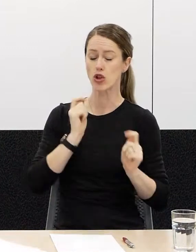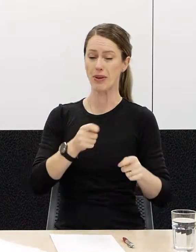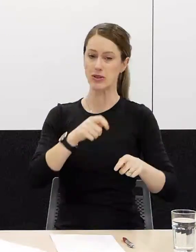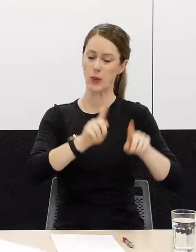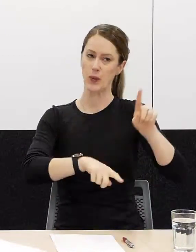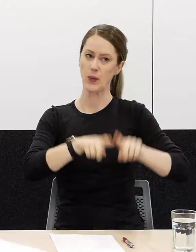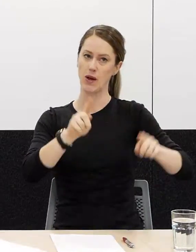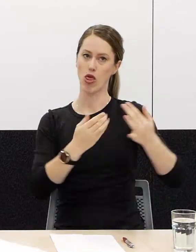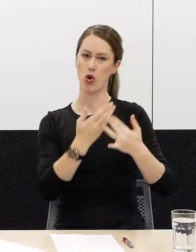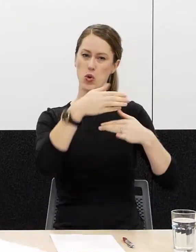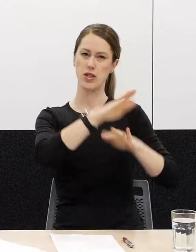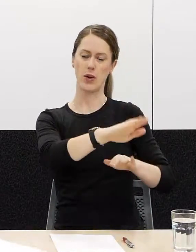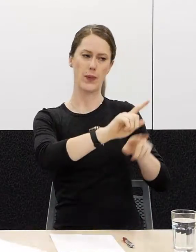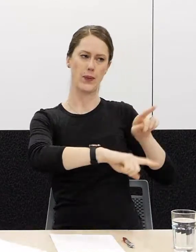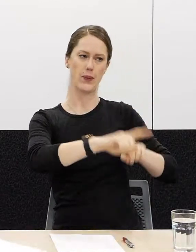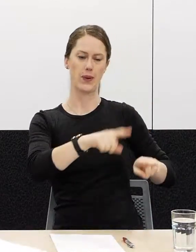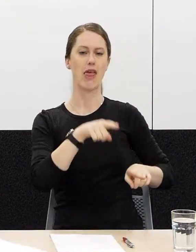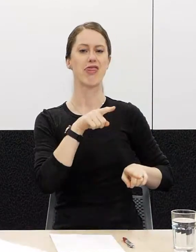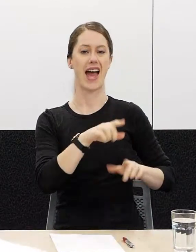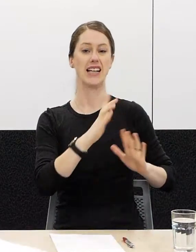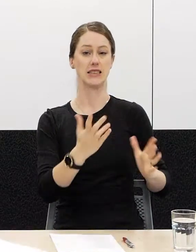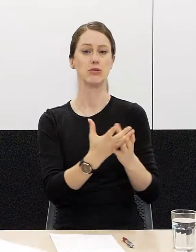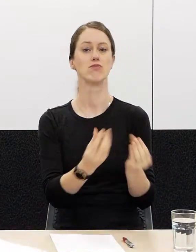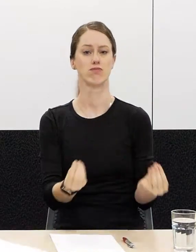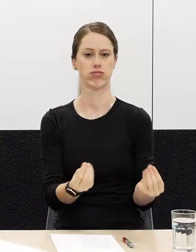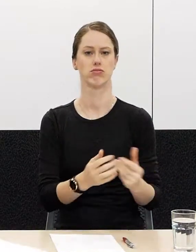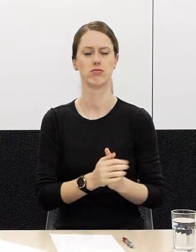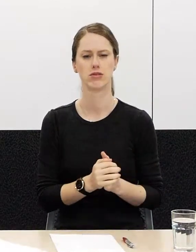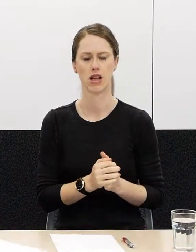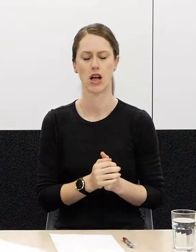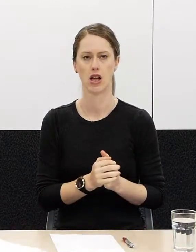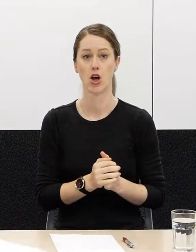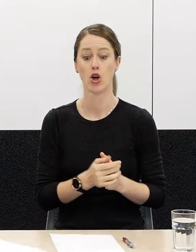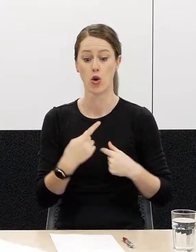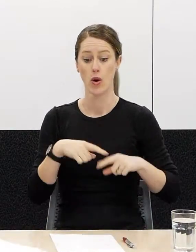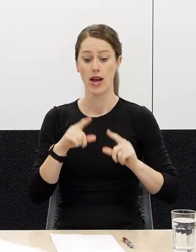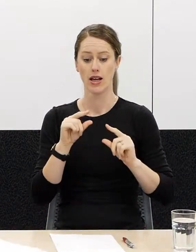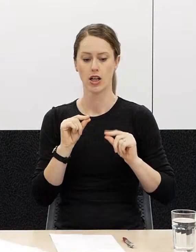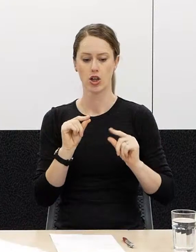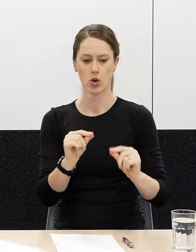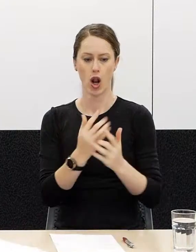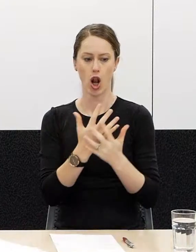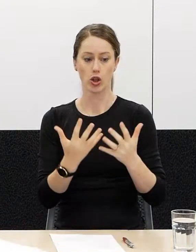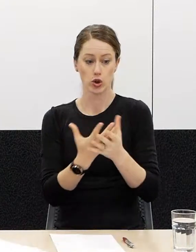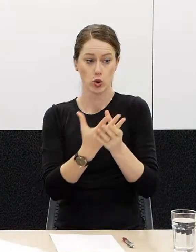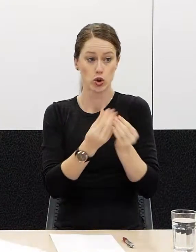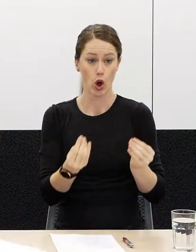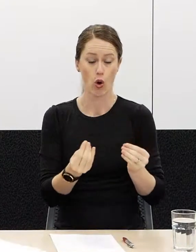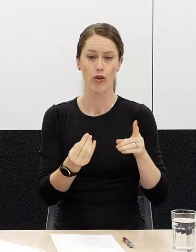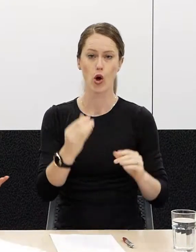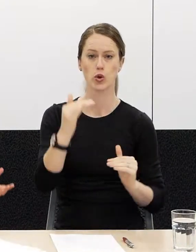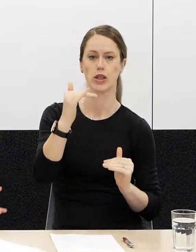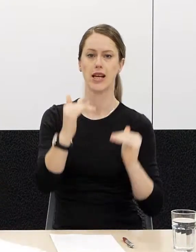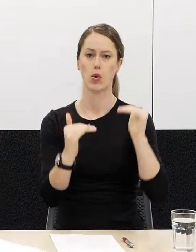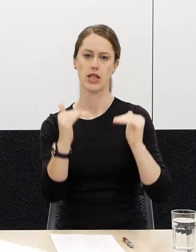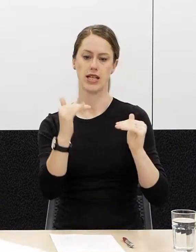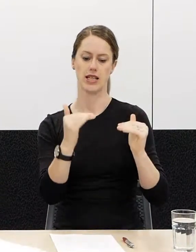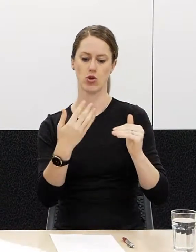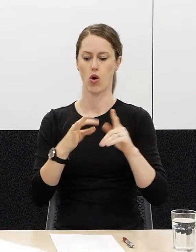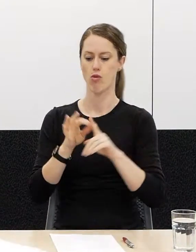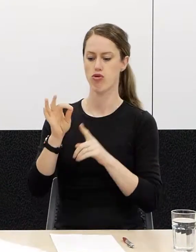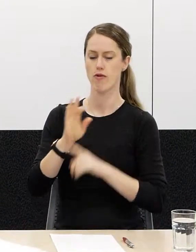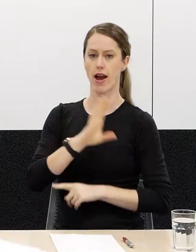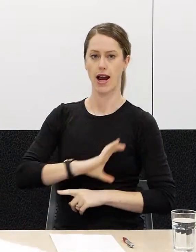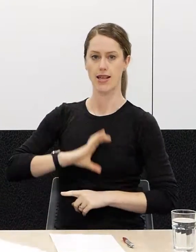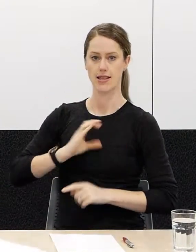the country, and that needs to be addressed. So there's a lot that we can do to address inequities and to improve